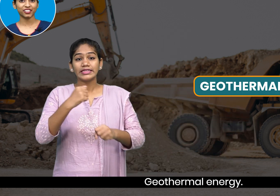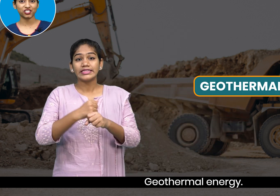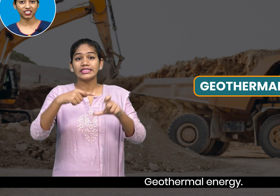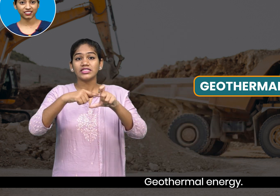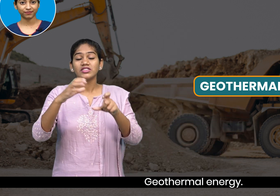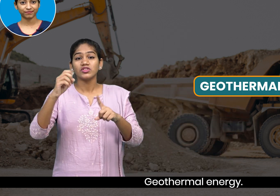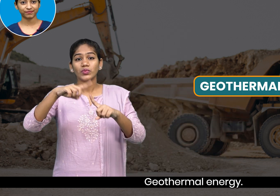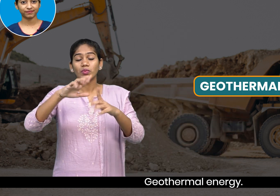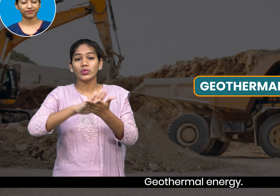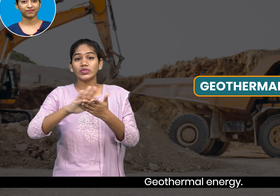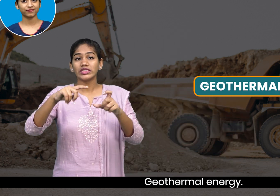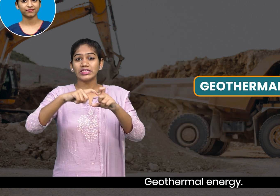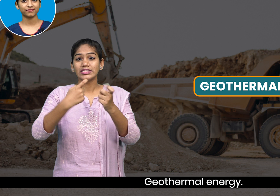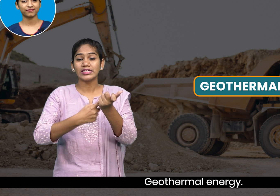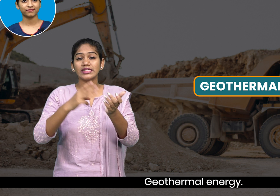Geothermal energy.